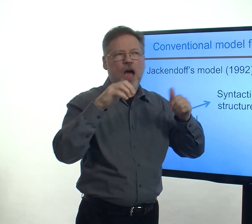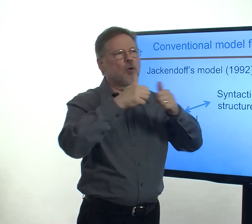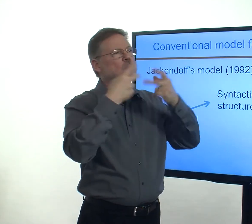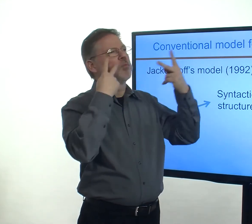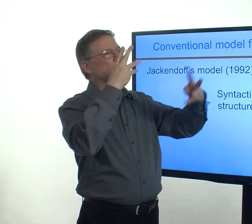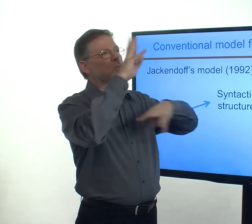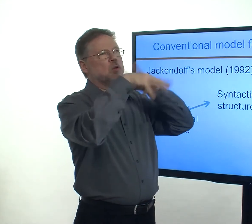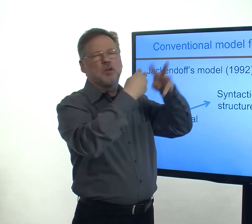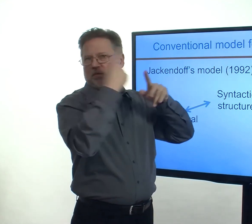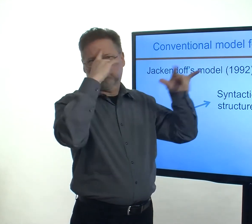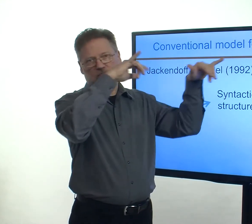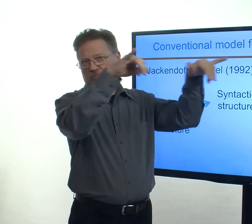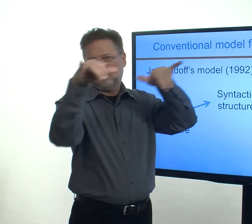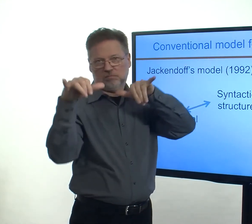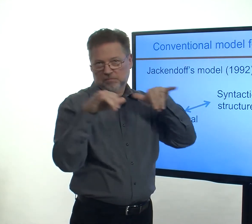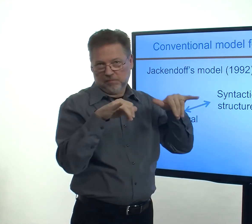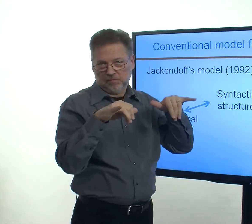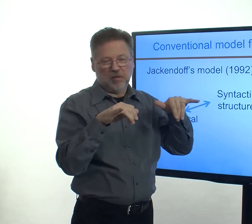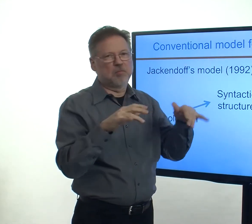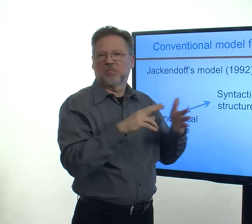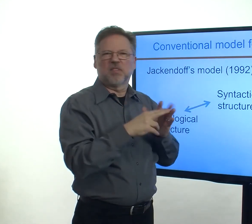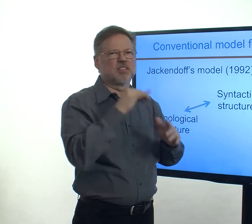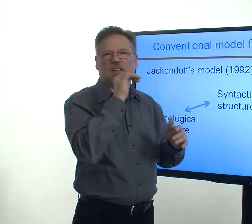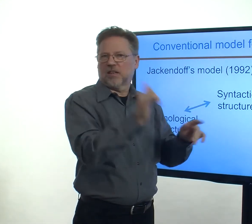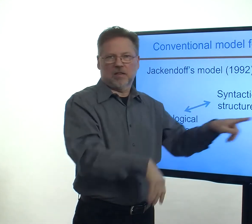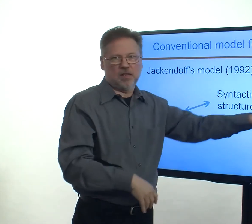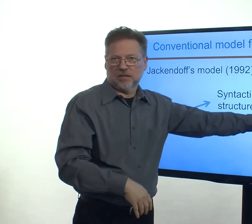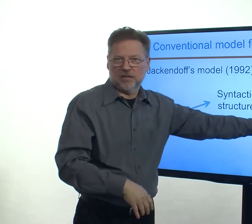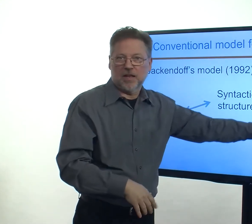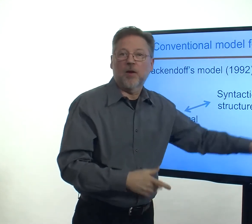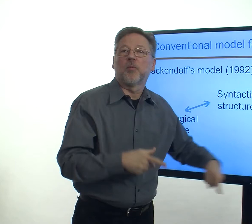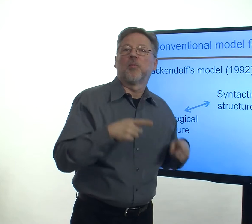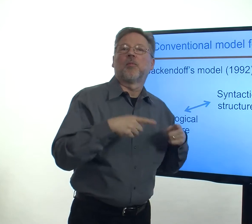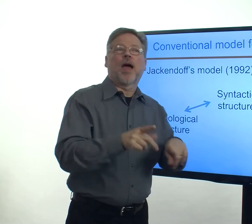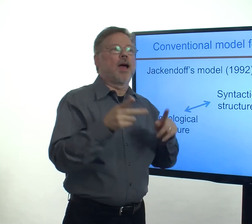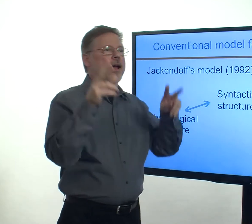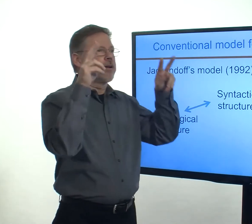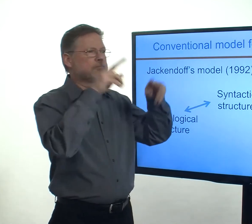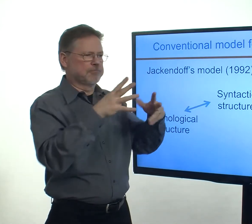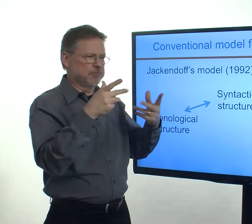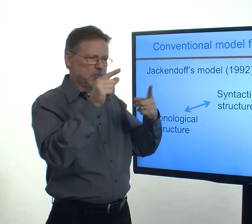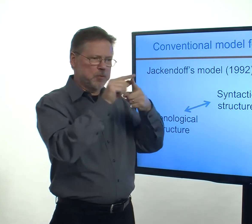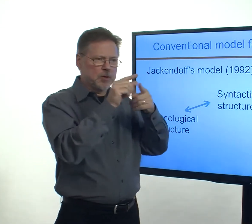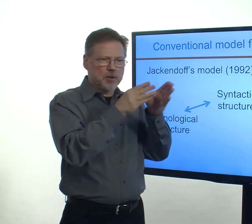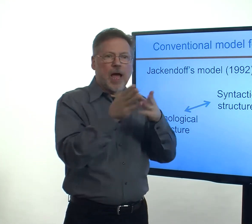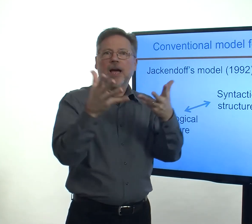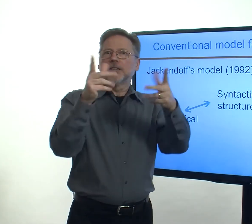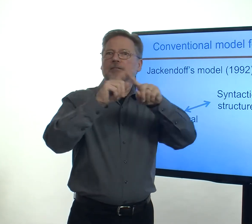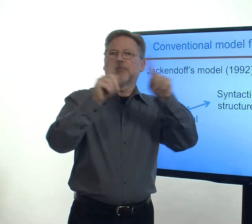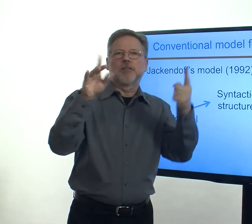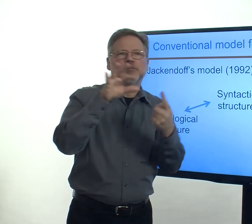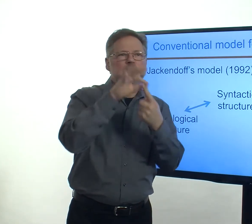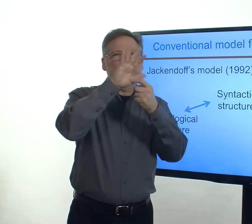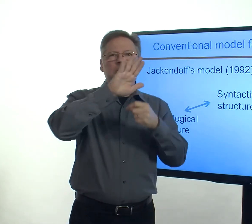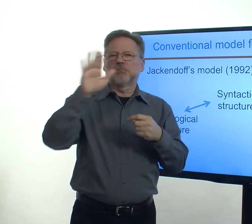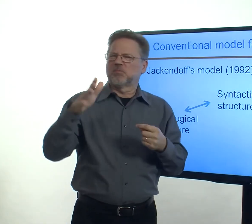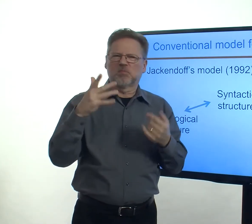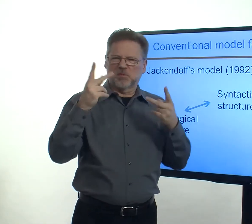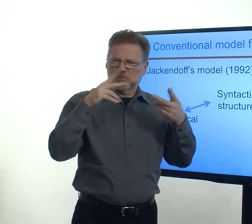is universal and how we perceive the world is the same, so the constraints aren't conceptual. While word order can differ according